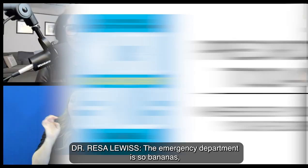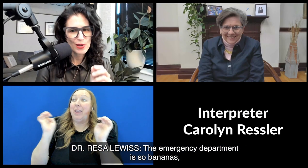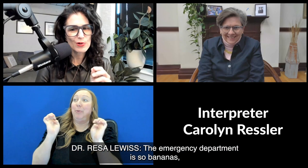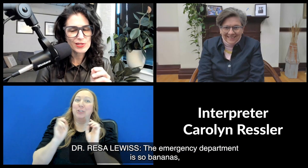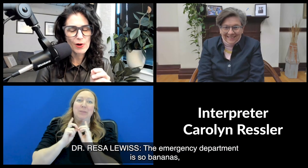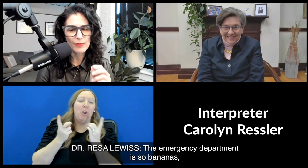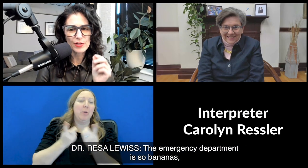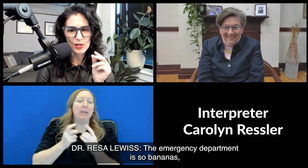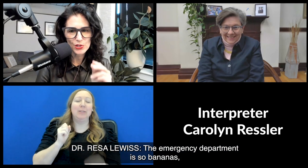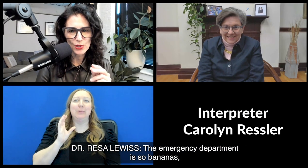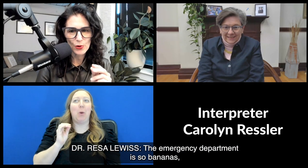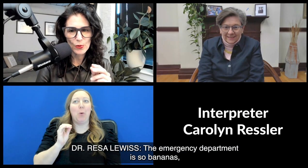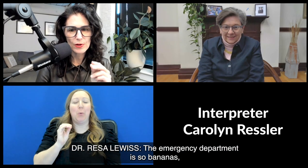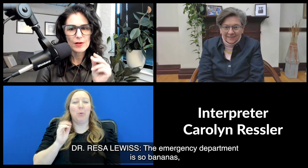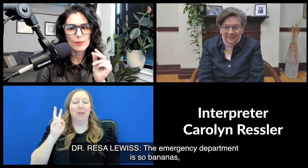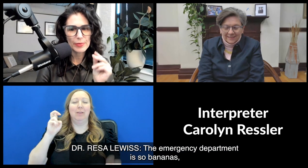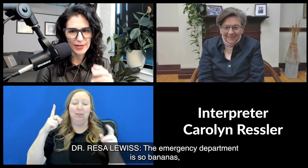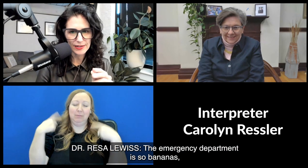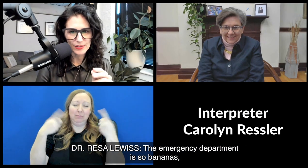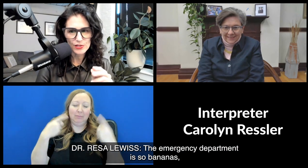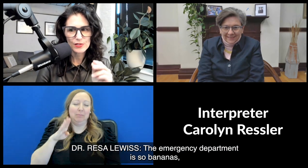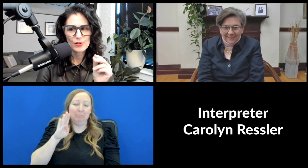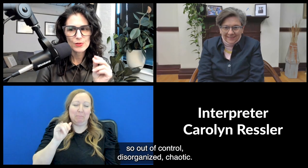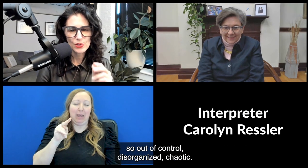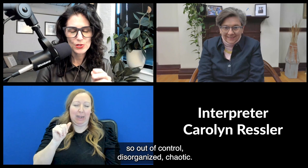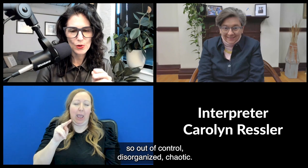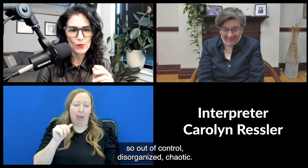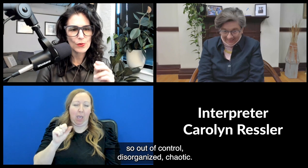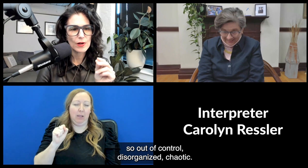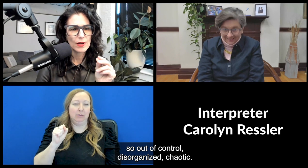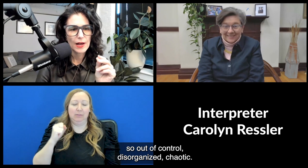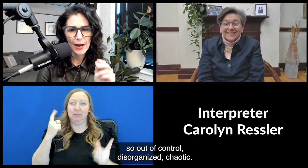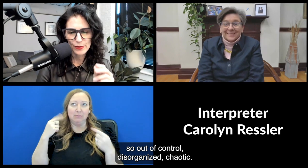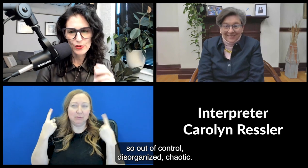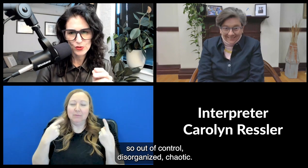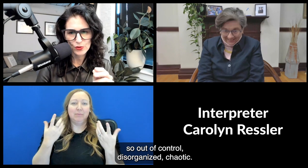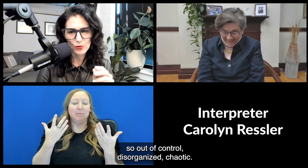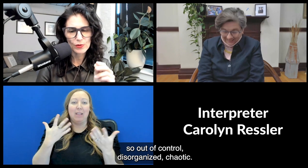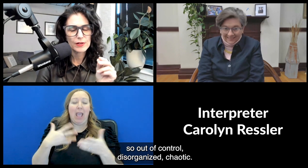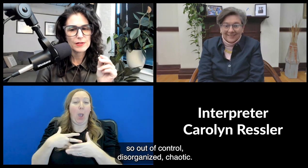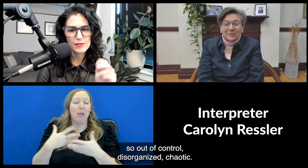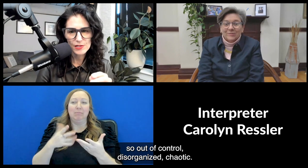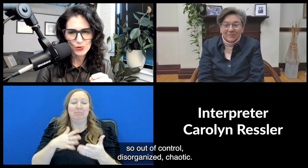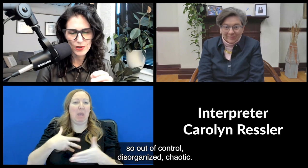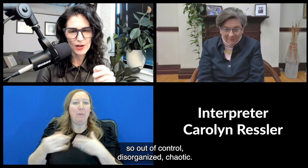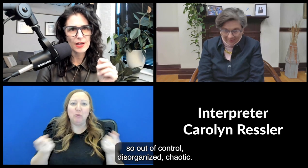The emergency department is so bananas, so out of control,